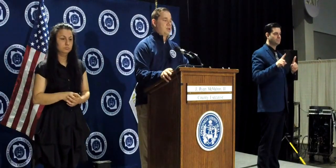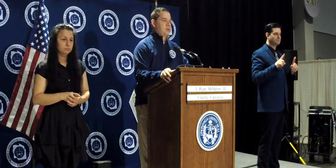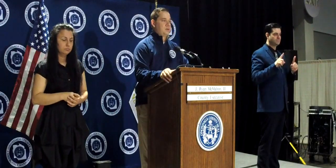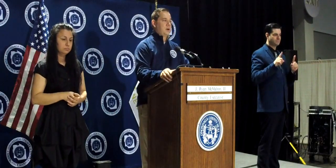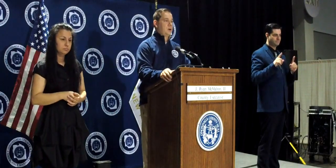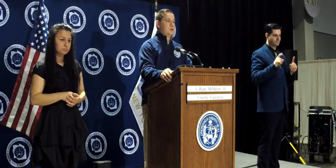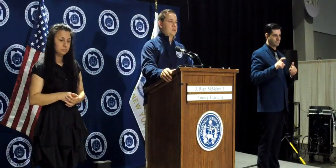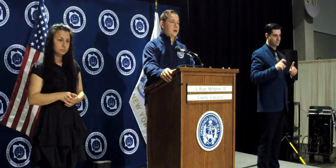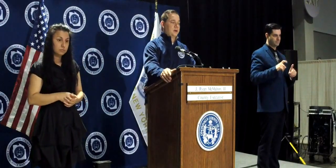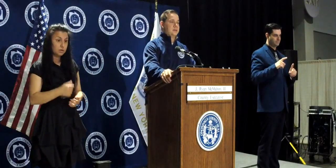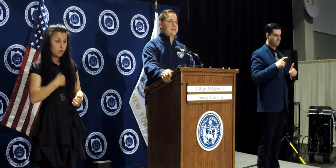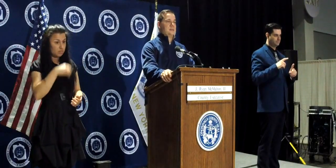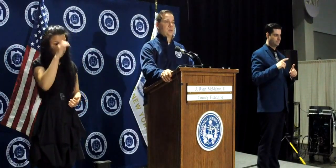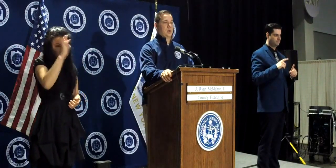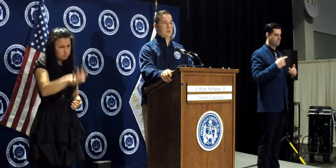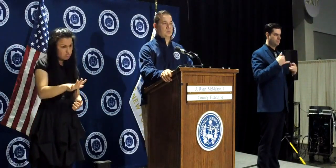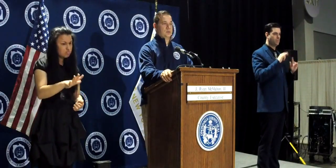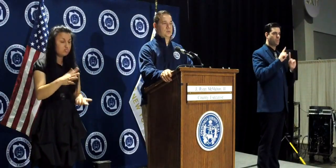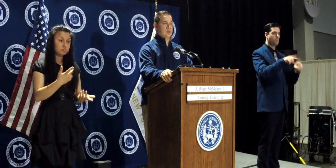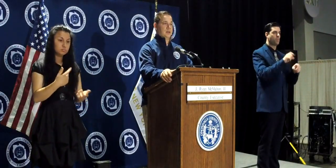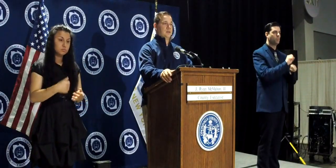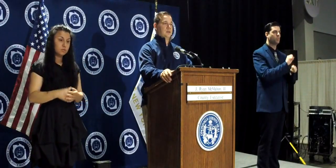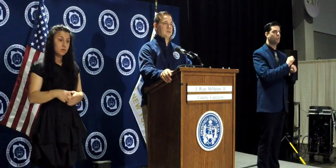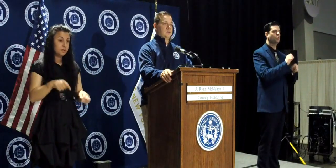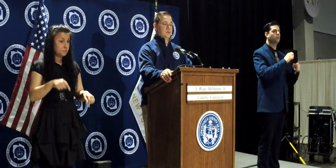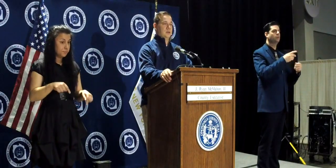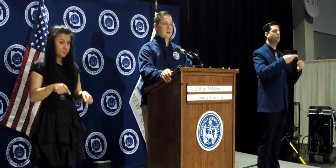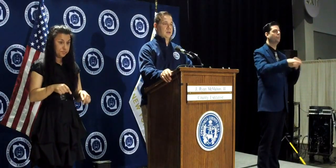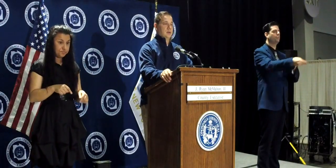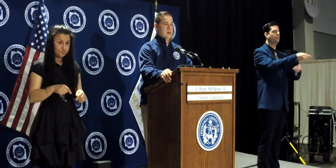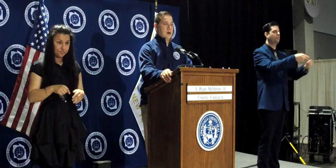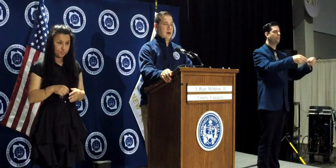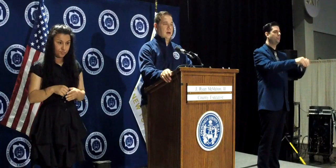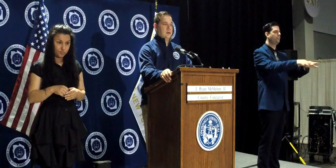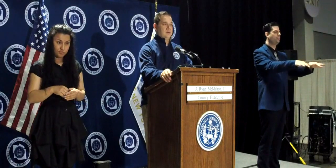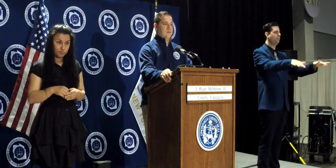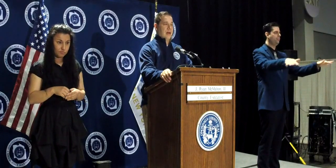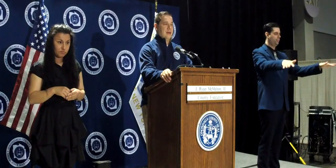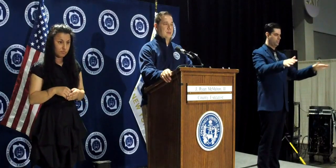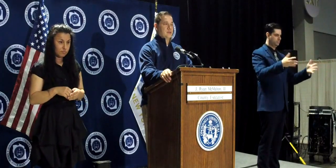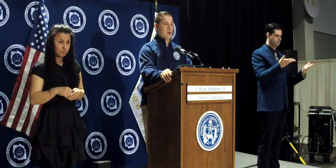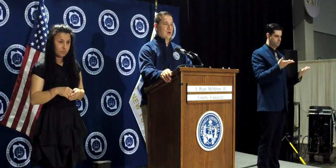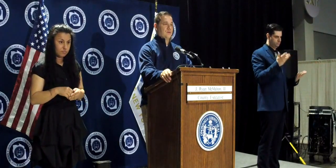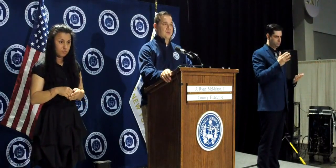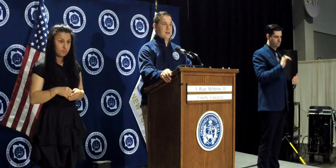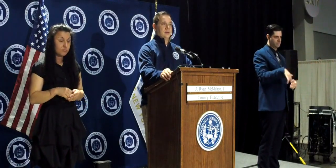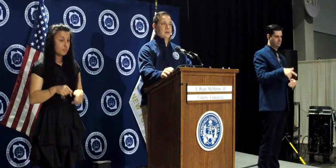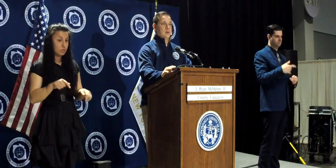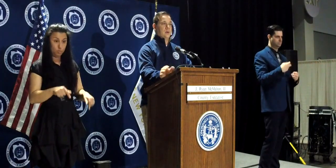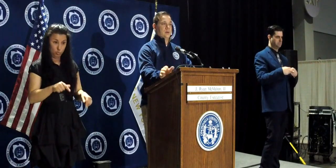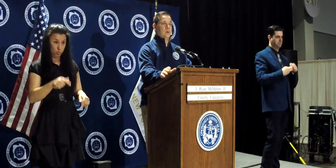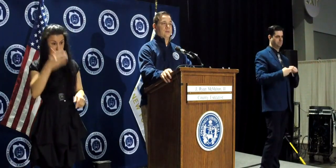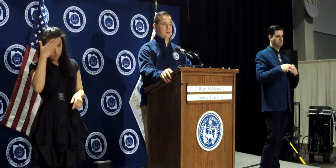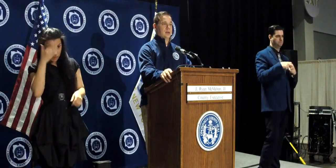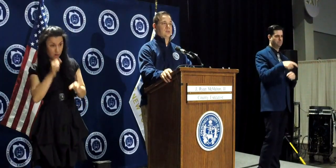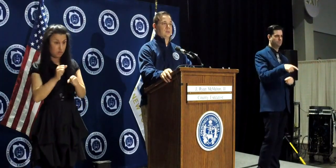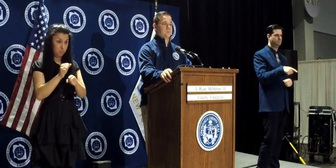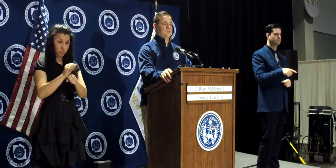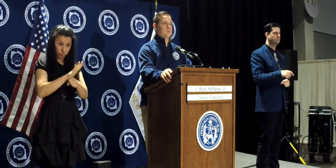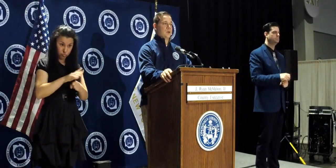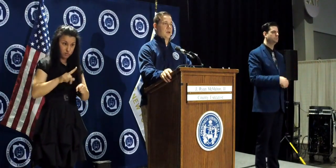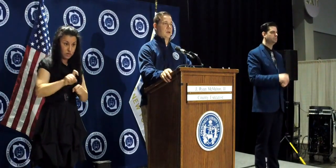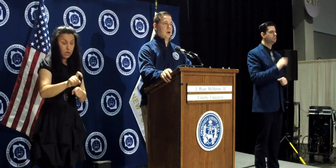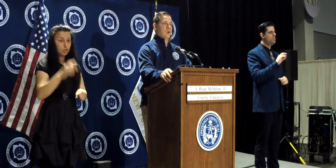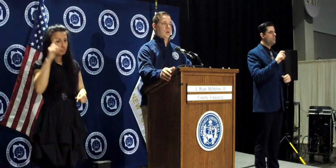Your margin of error is zero to really flatten this curve and then get it going in the right